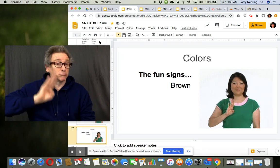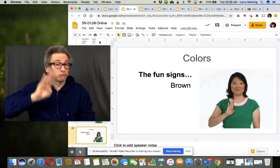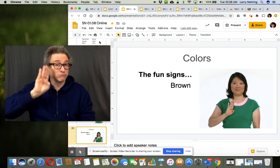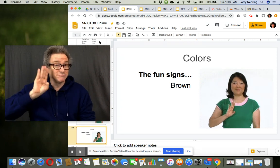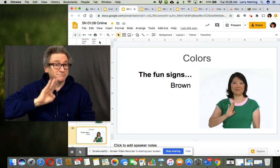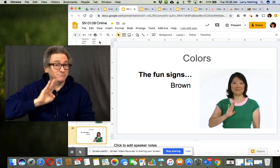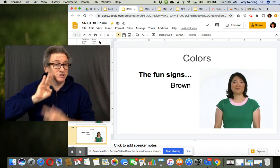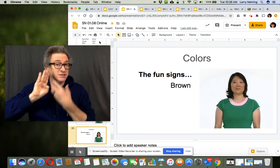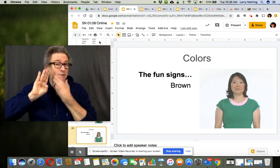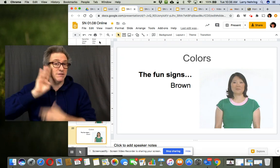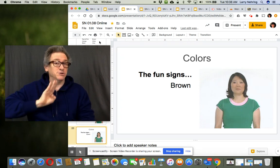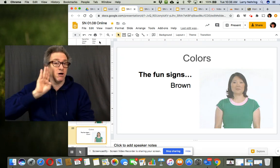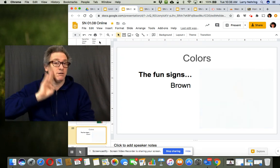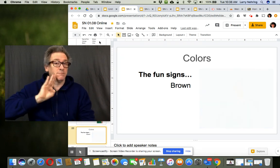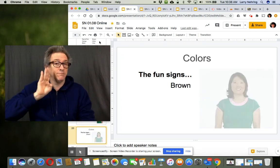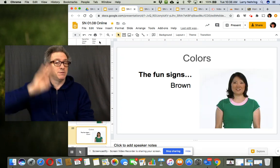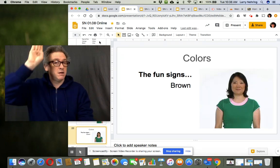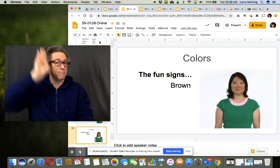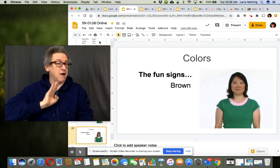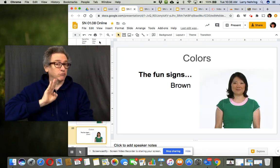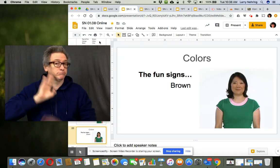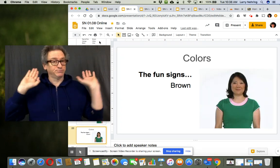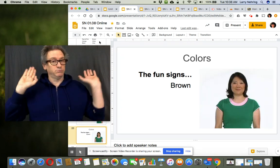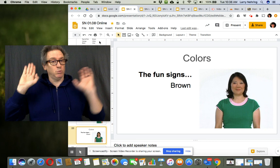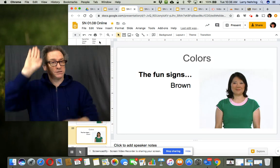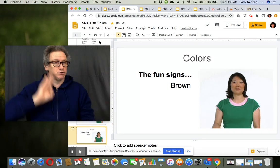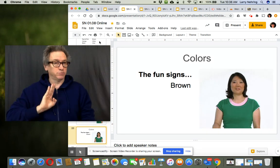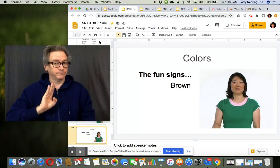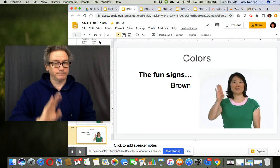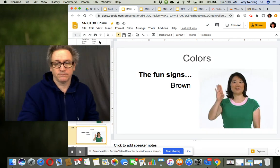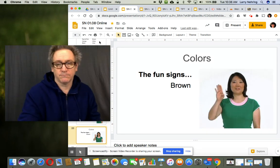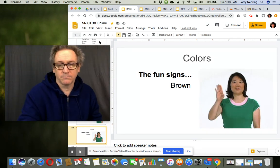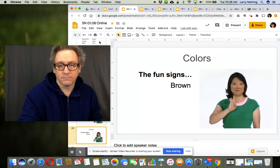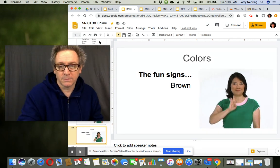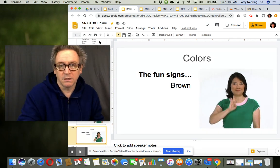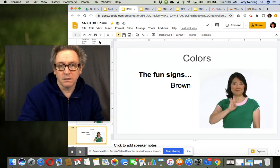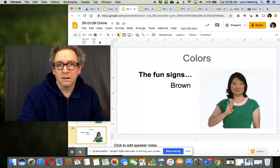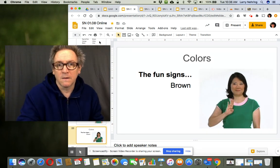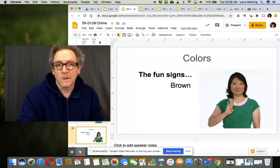beer, which is down by the jaw. But brown, once.